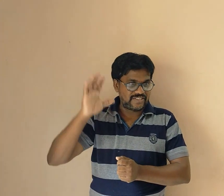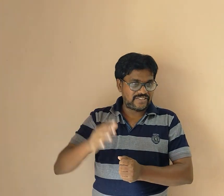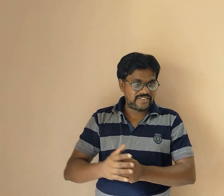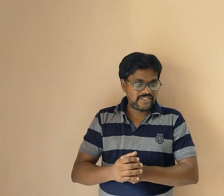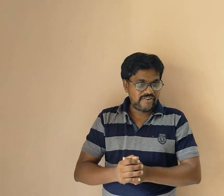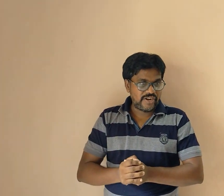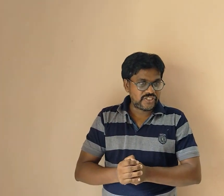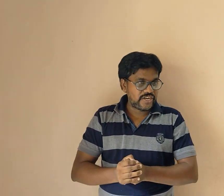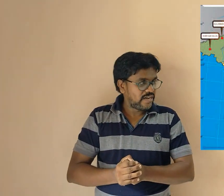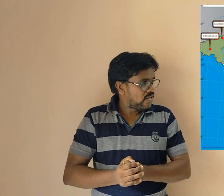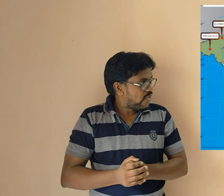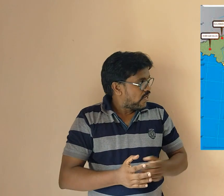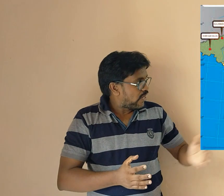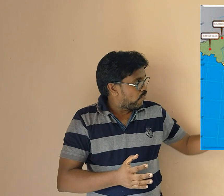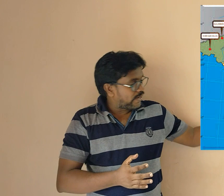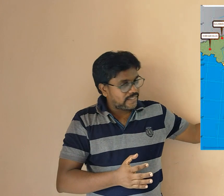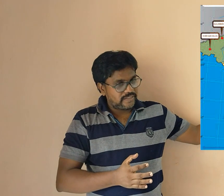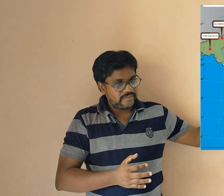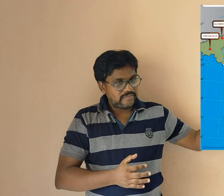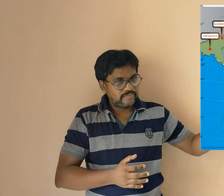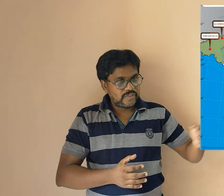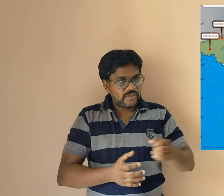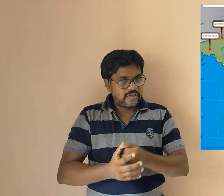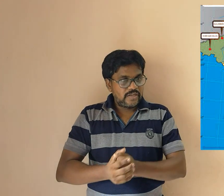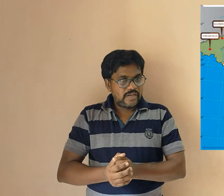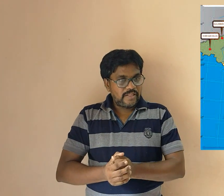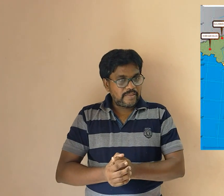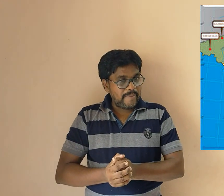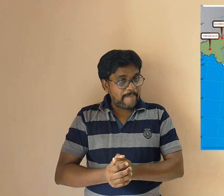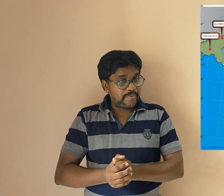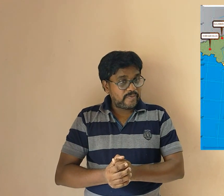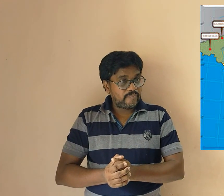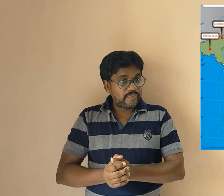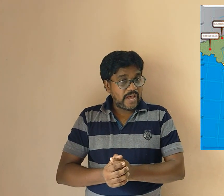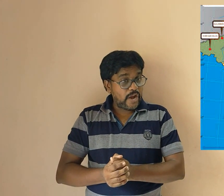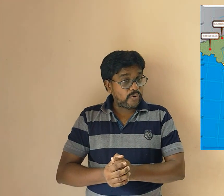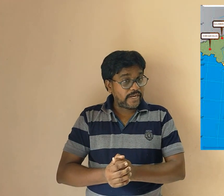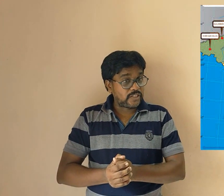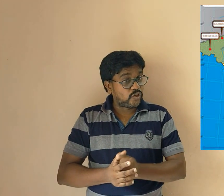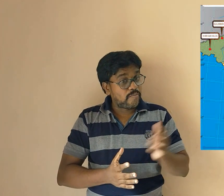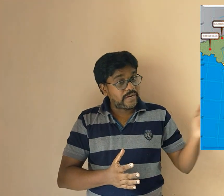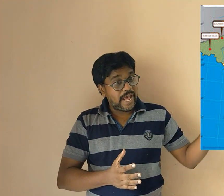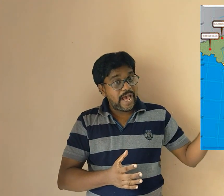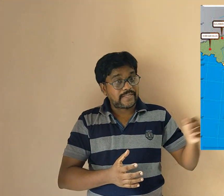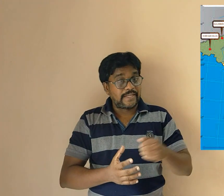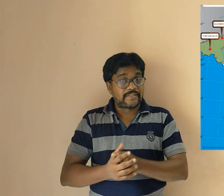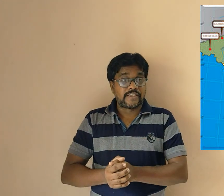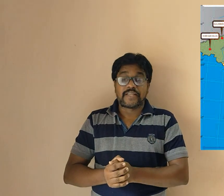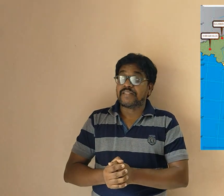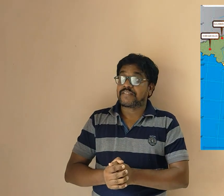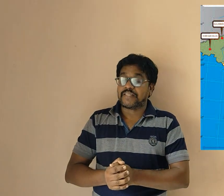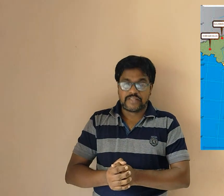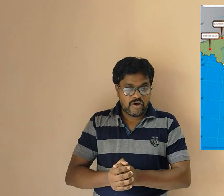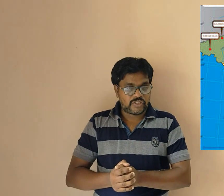gatherers. Right, children? Now look at the map and look at the Solomon and Kirthiyar hills in the